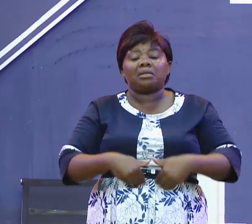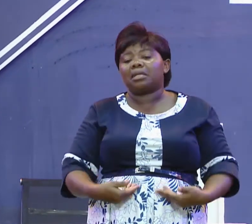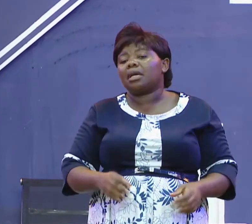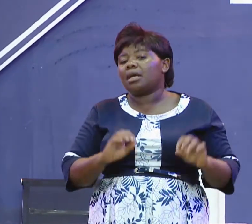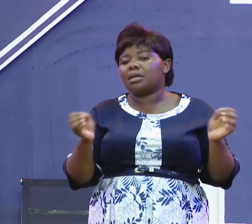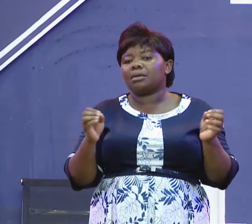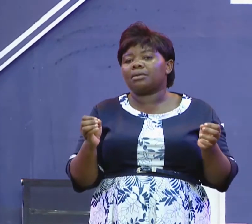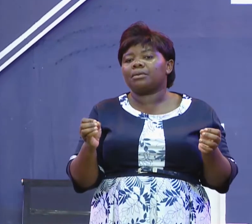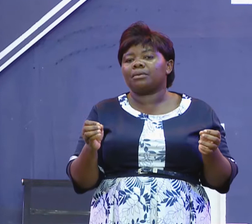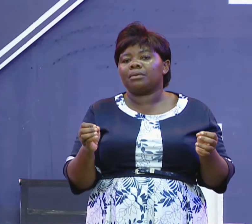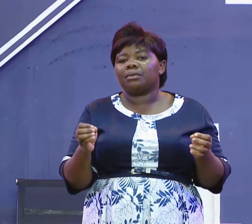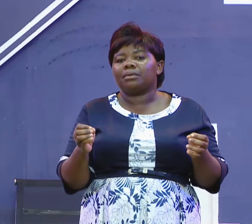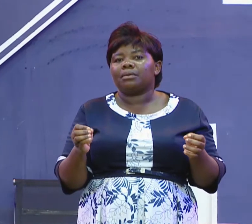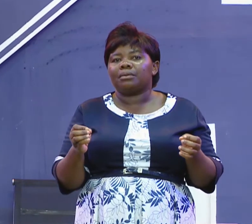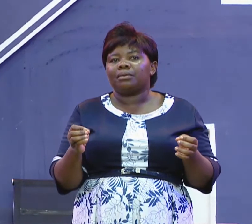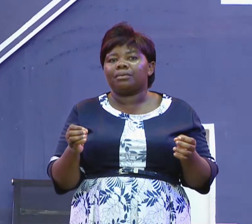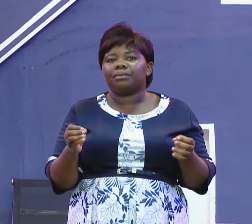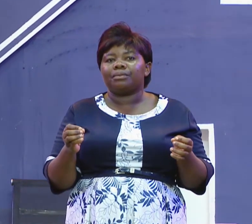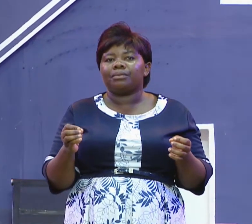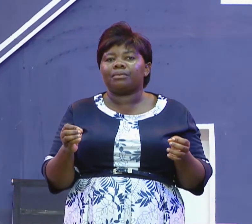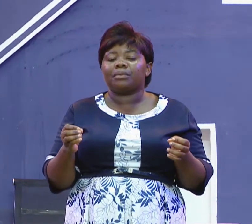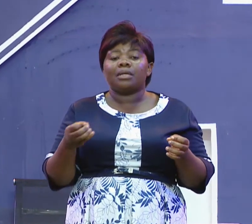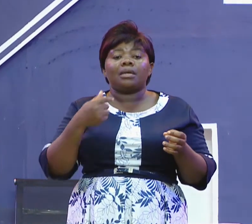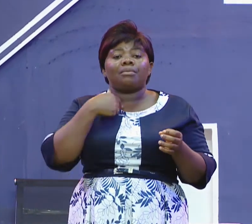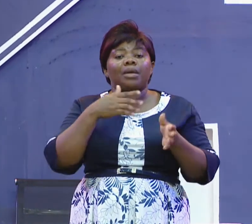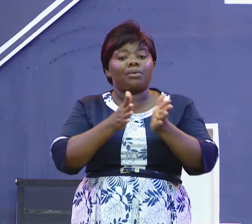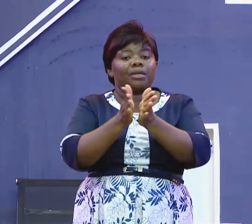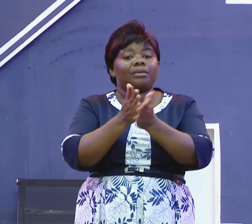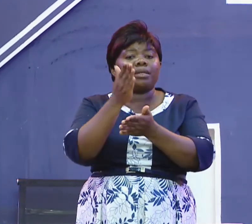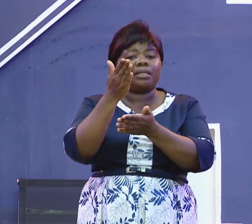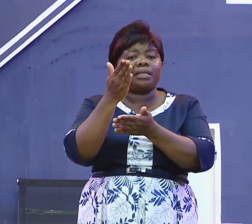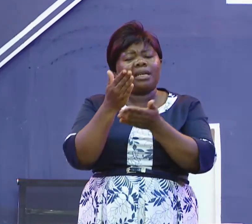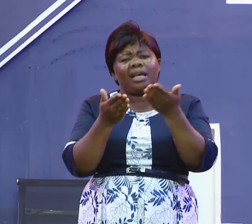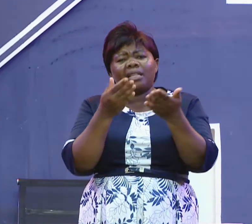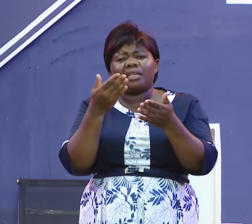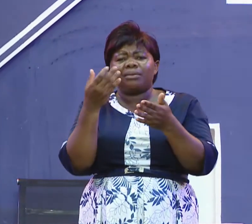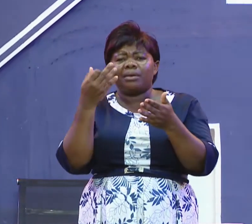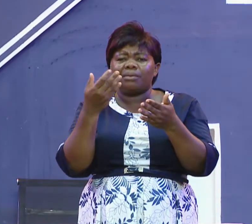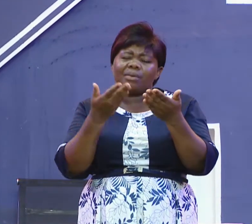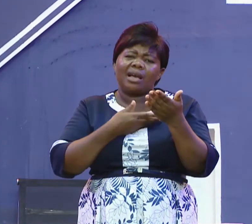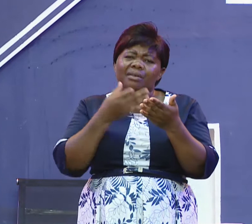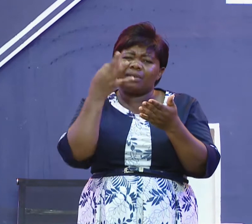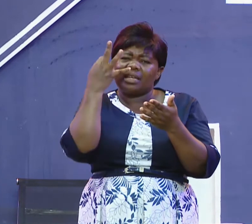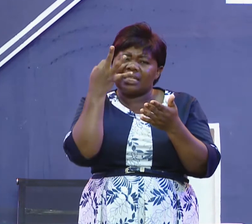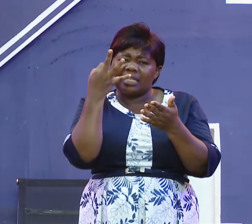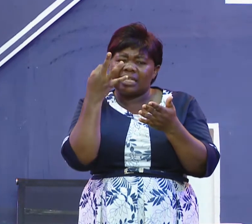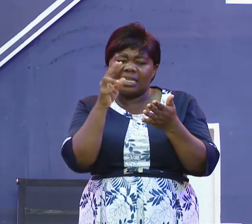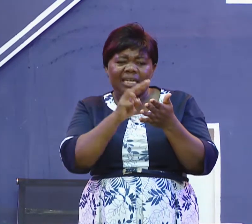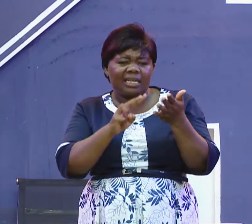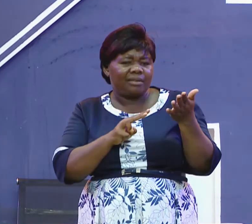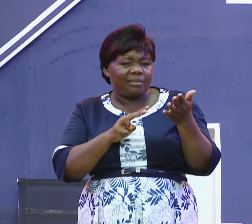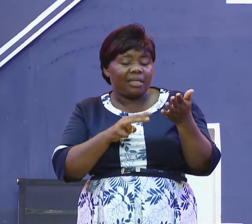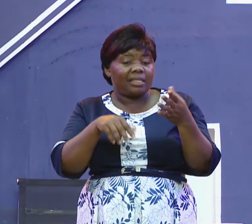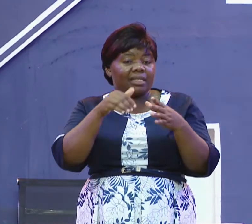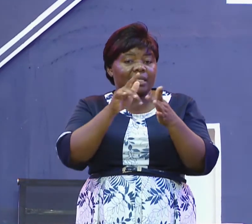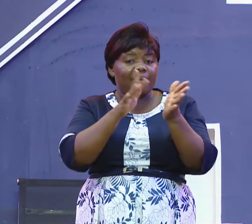you were not tired, nali babulide mu Bible mulimu ebyandikibwa ndoza biringanga bisatu ebisinga okutabula abantu wekituka konsimbi.